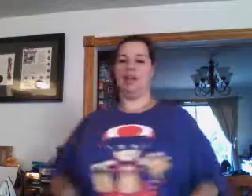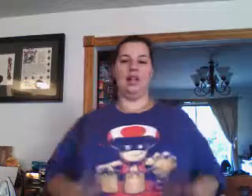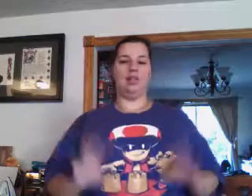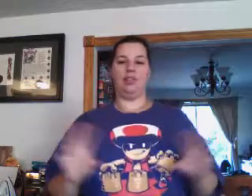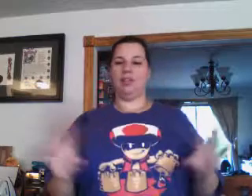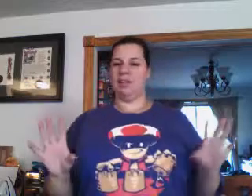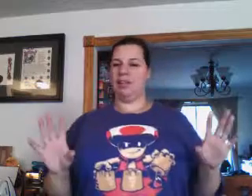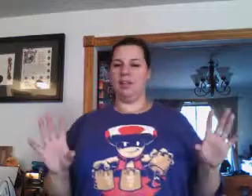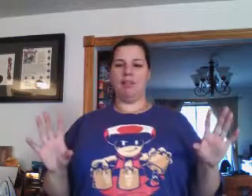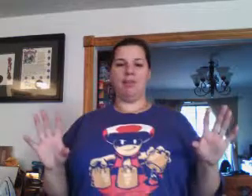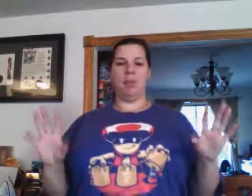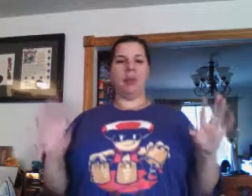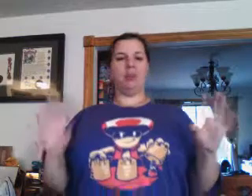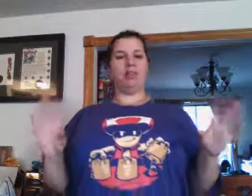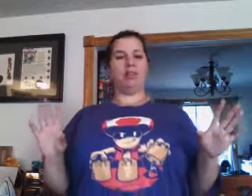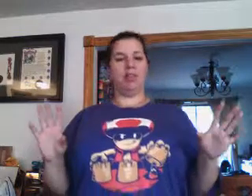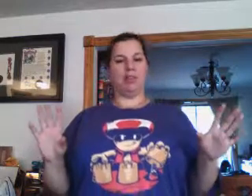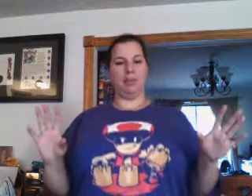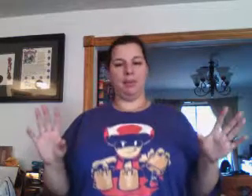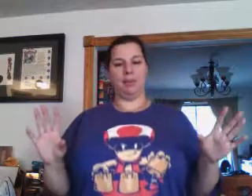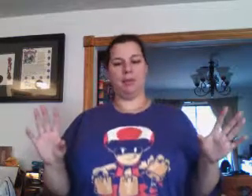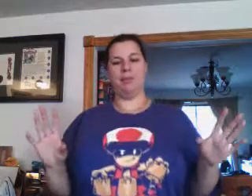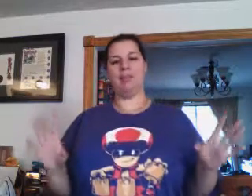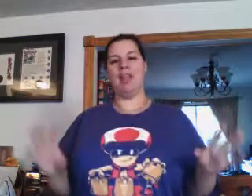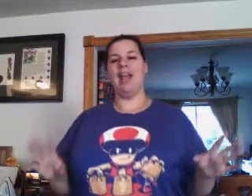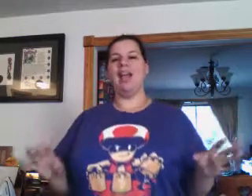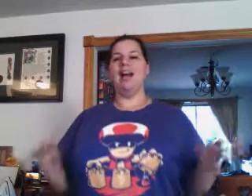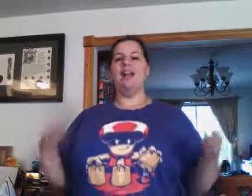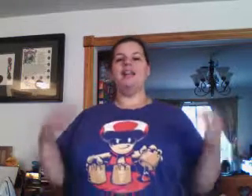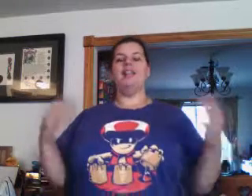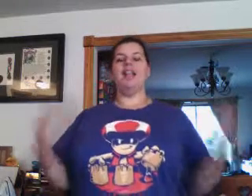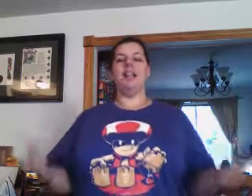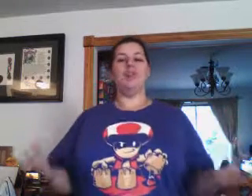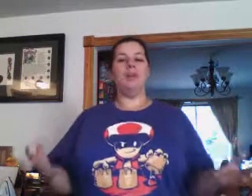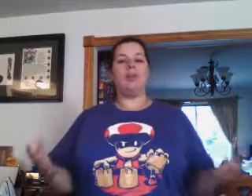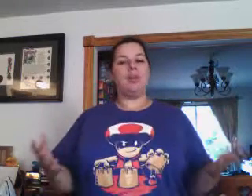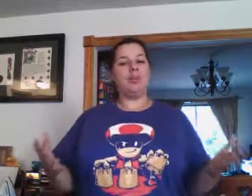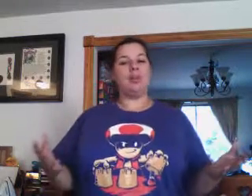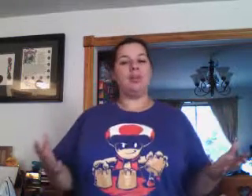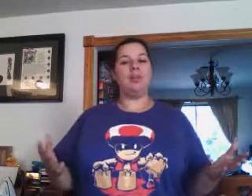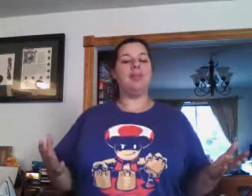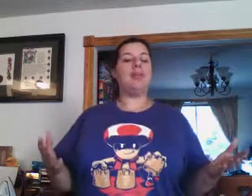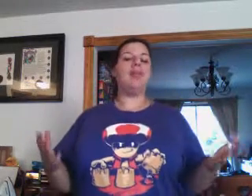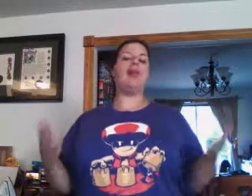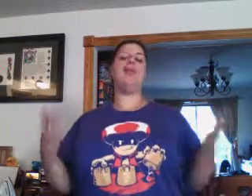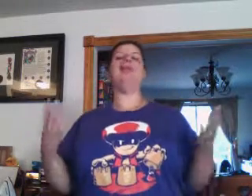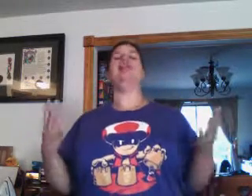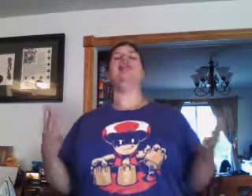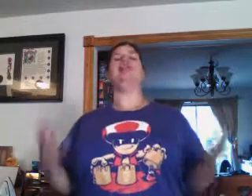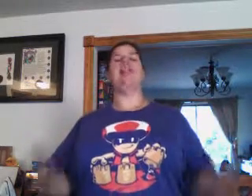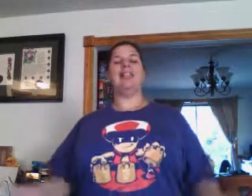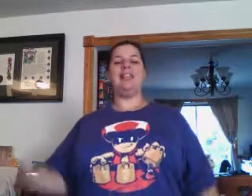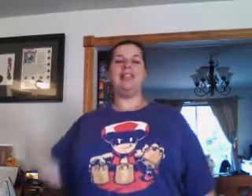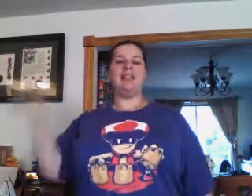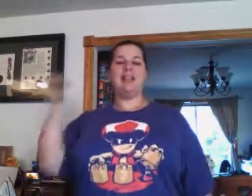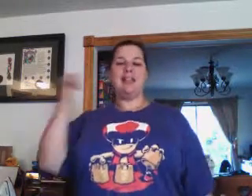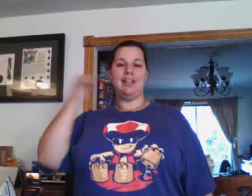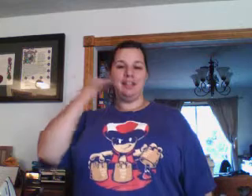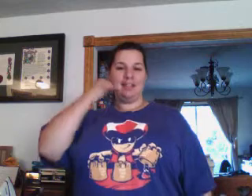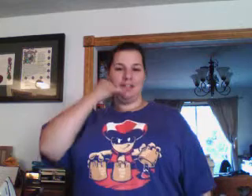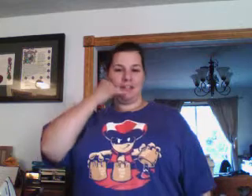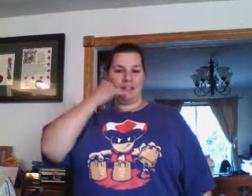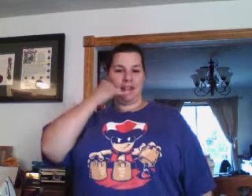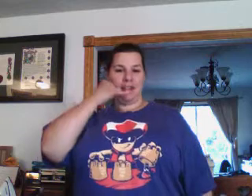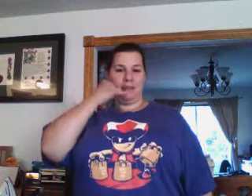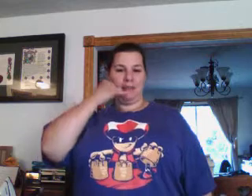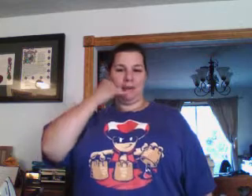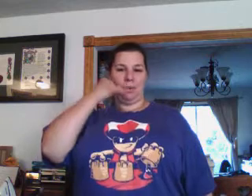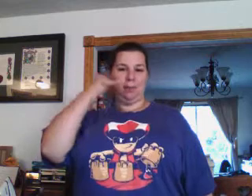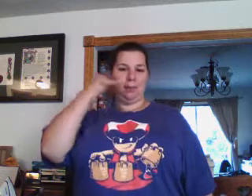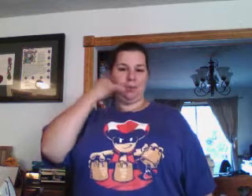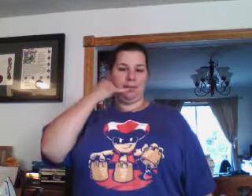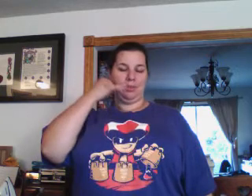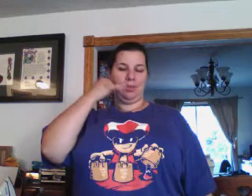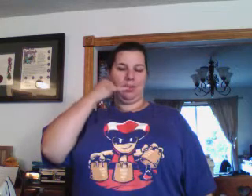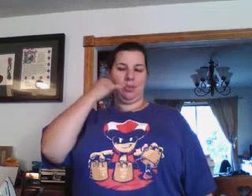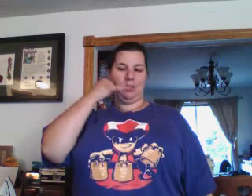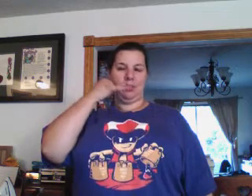It's just the sign for water. It's very simple. Telephone, I'm sure you remember, but it's really easy. Telephone. Just